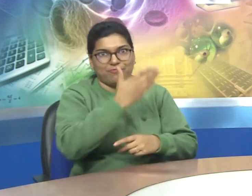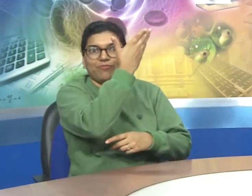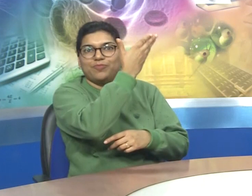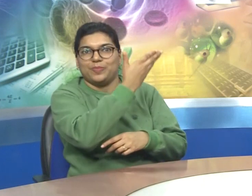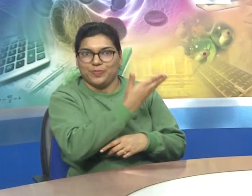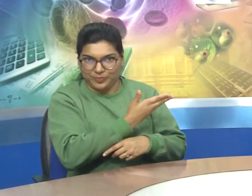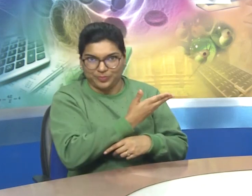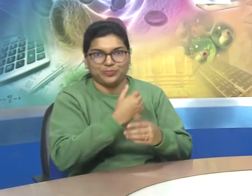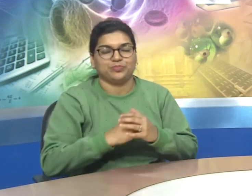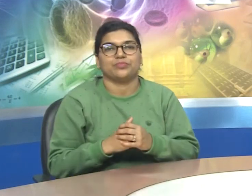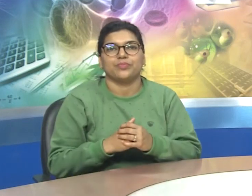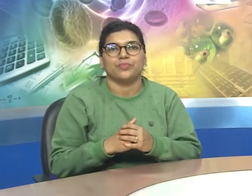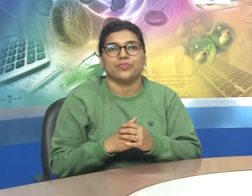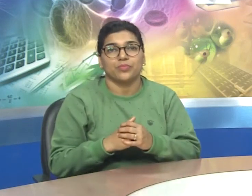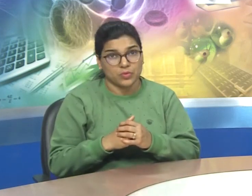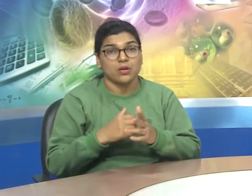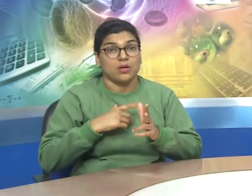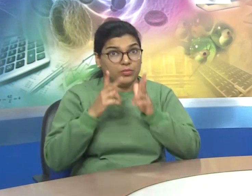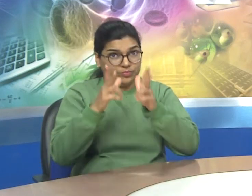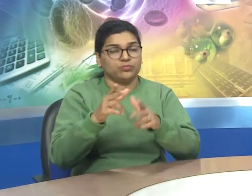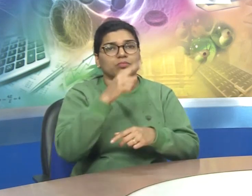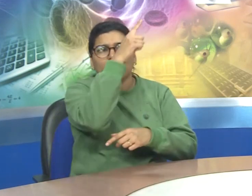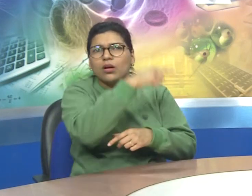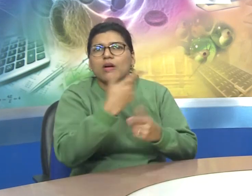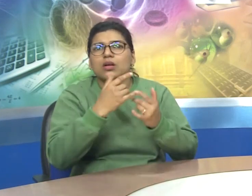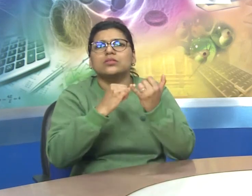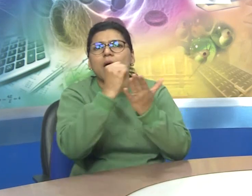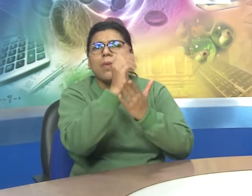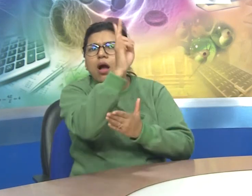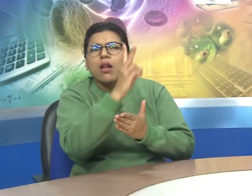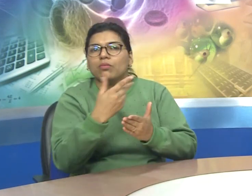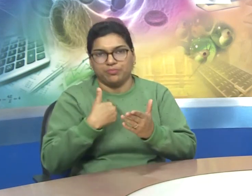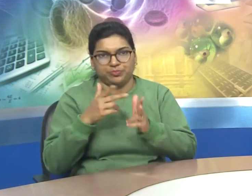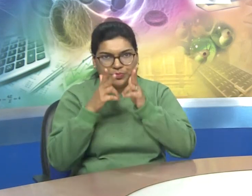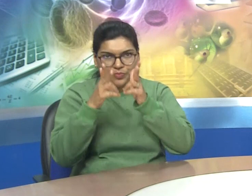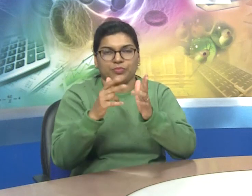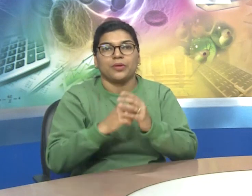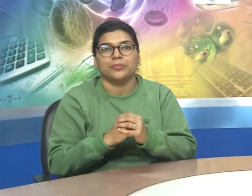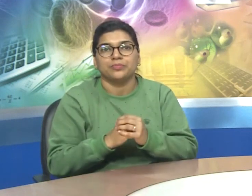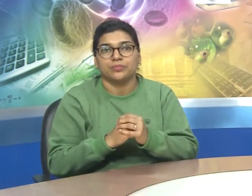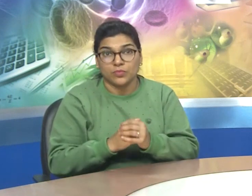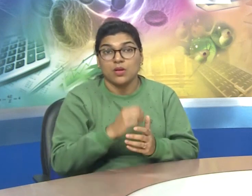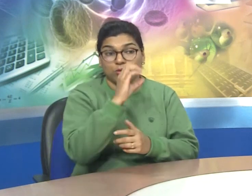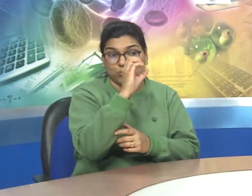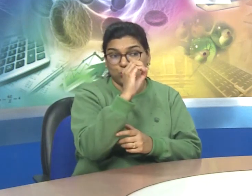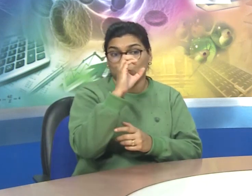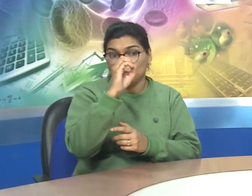detail. On screen you can see some numbers and some subject's name. So let me tell you the first